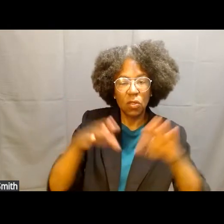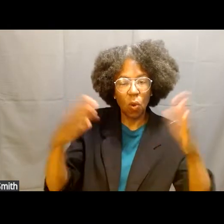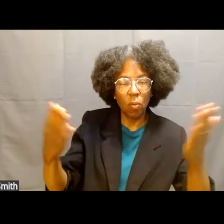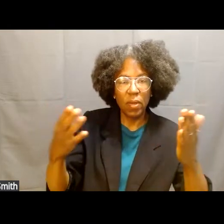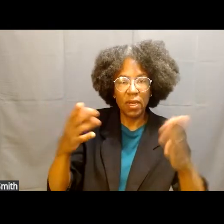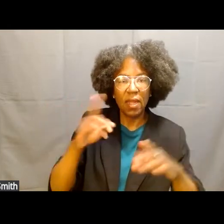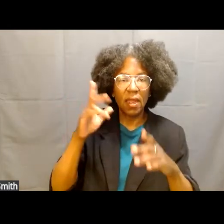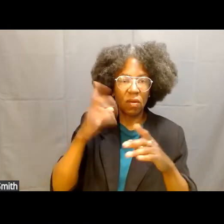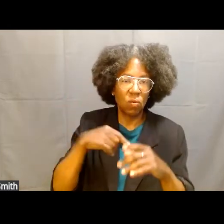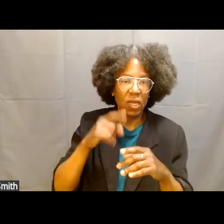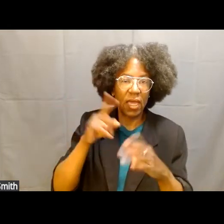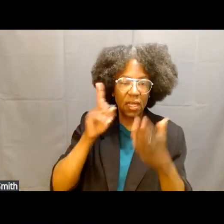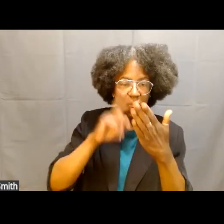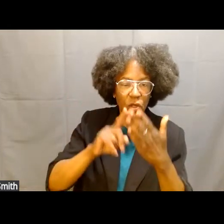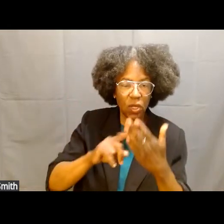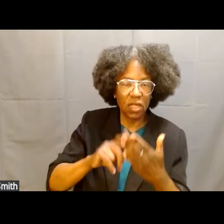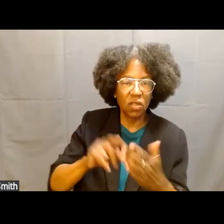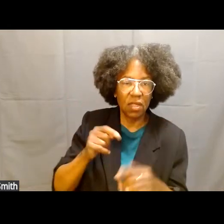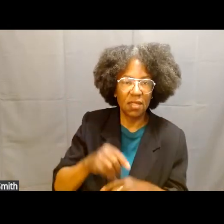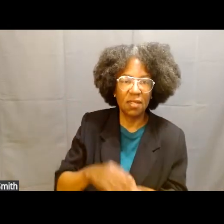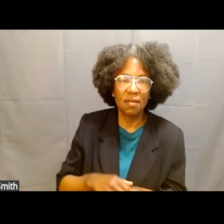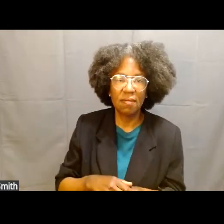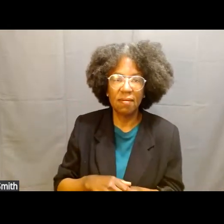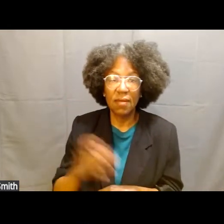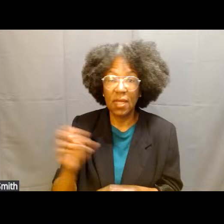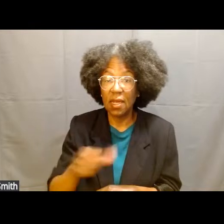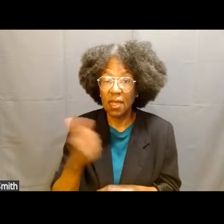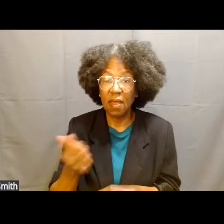yeah. Any other items?